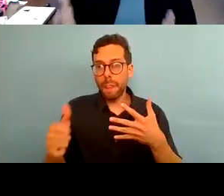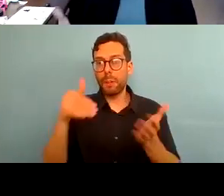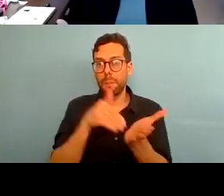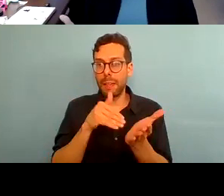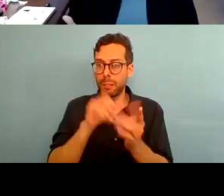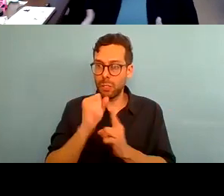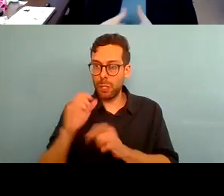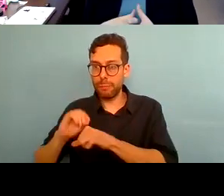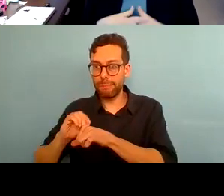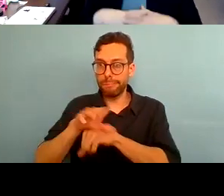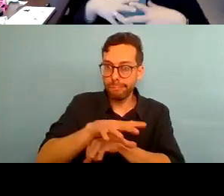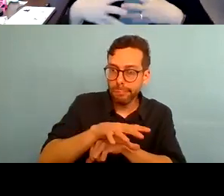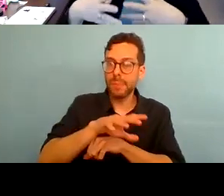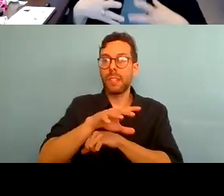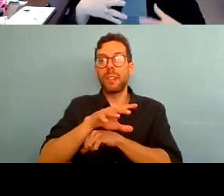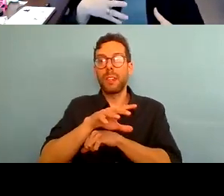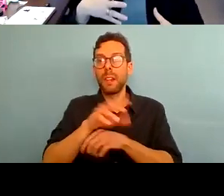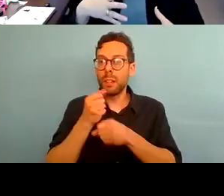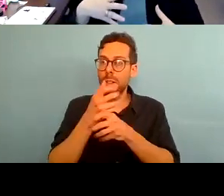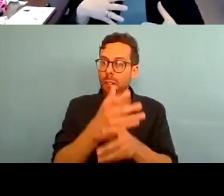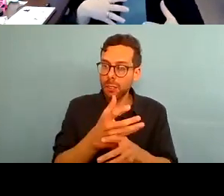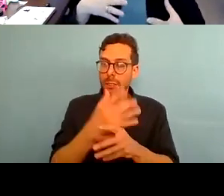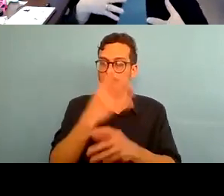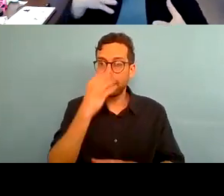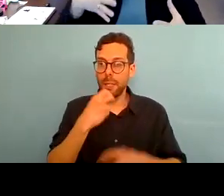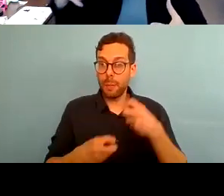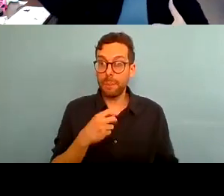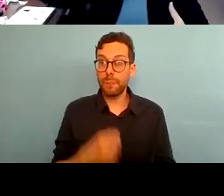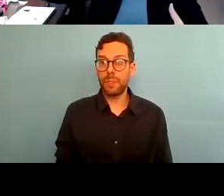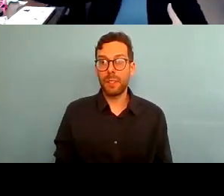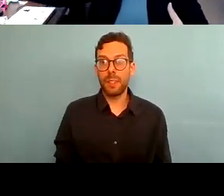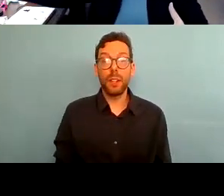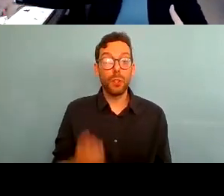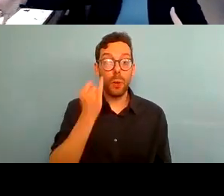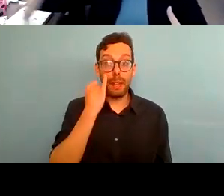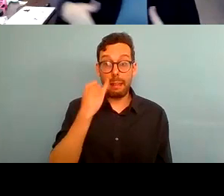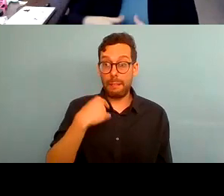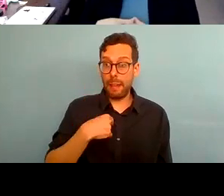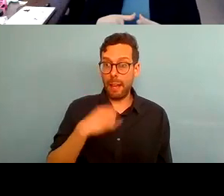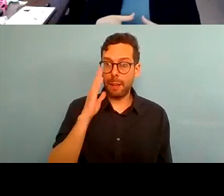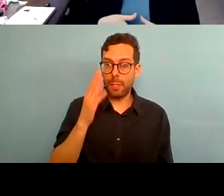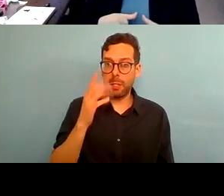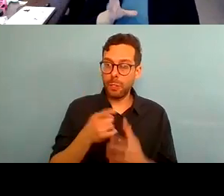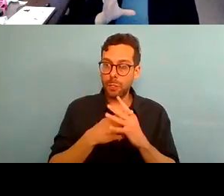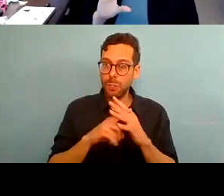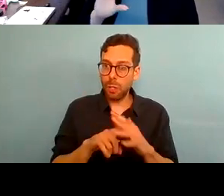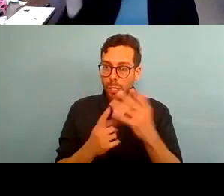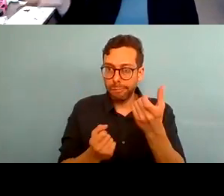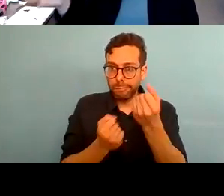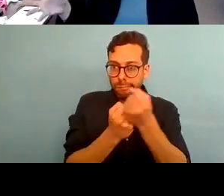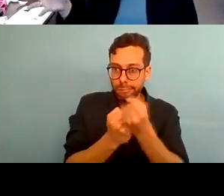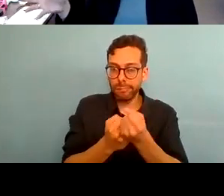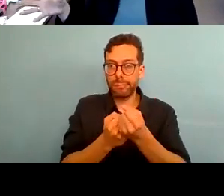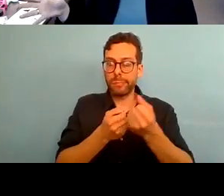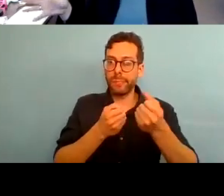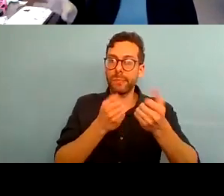for example, if I'm going to start intervening on sleep, which I'll give you some clues about here in a minute, if I'm going to start working